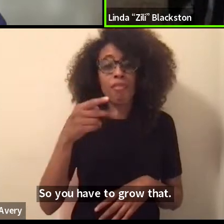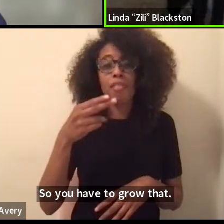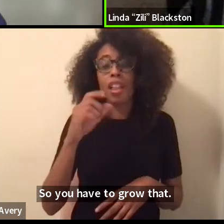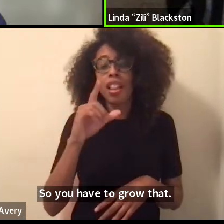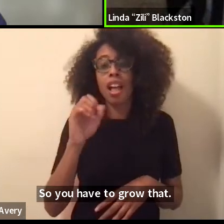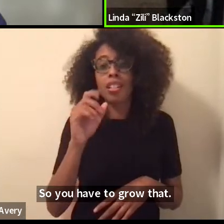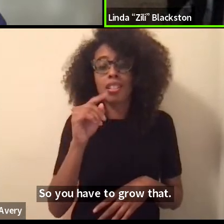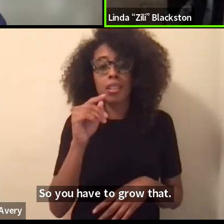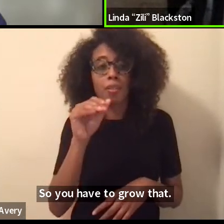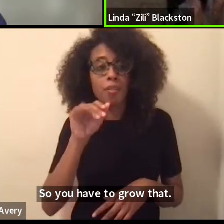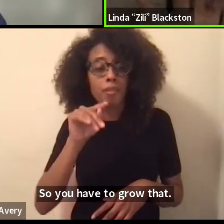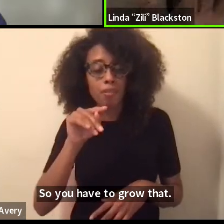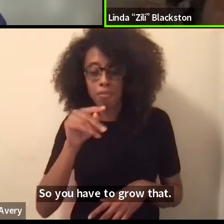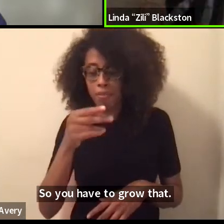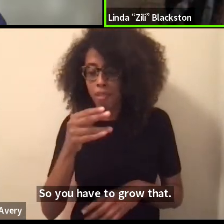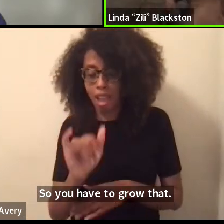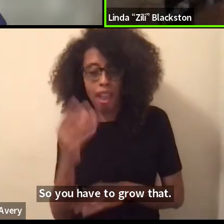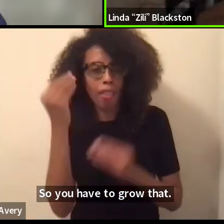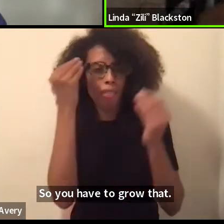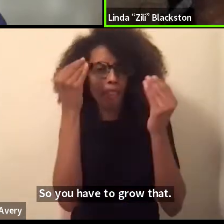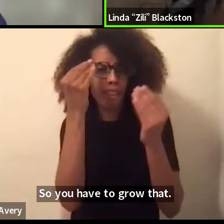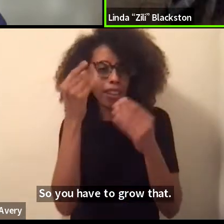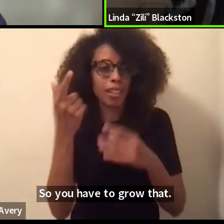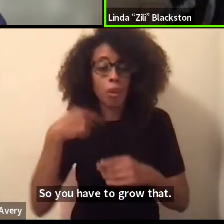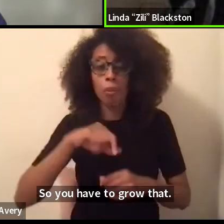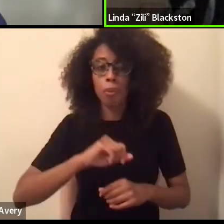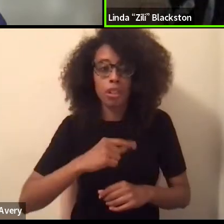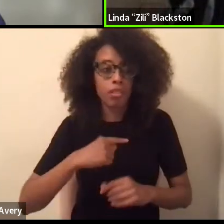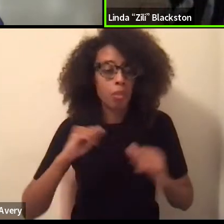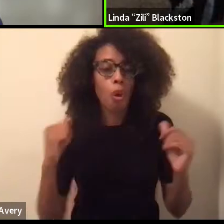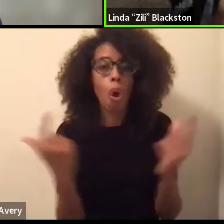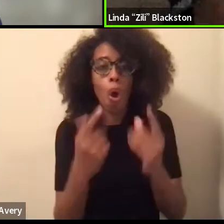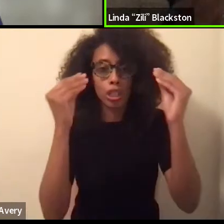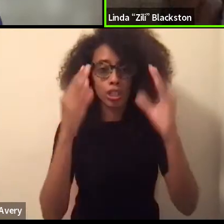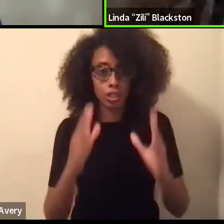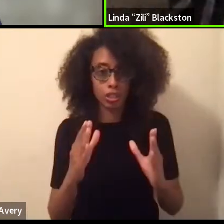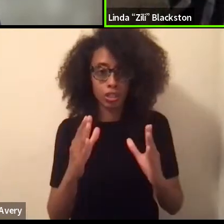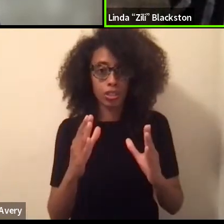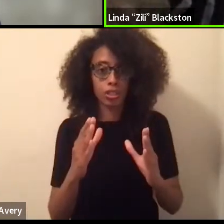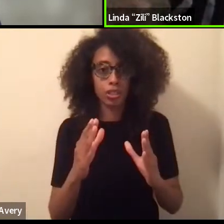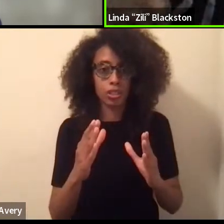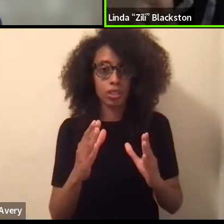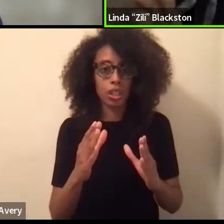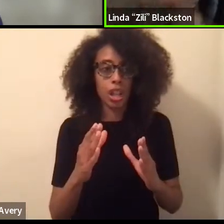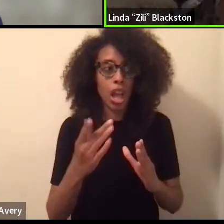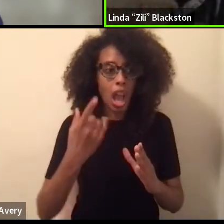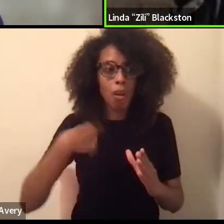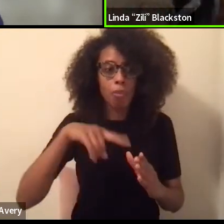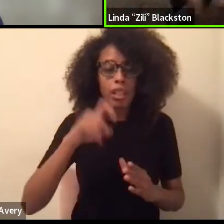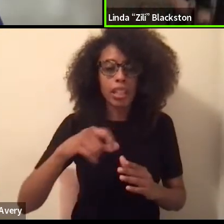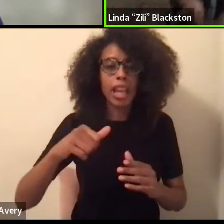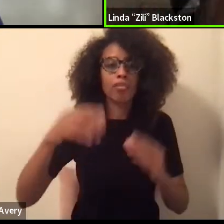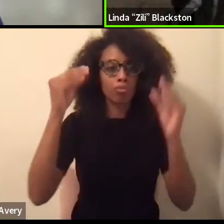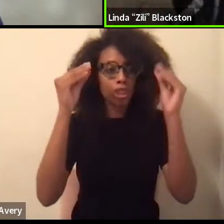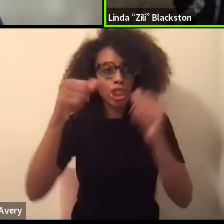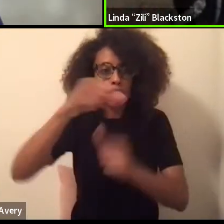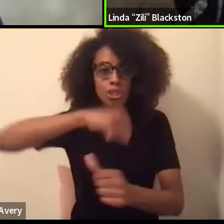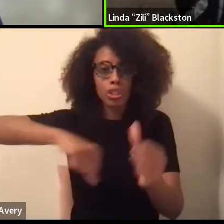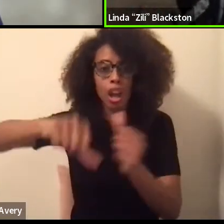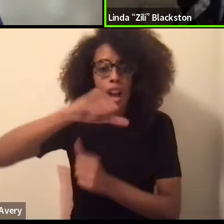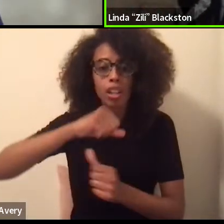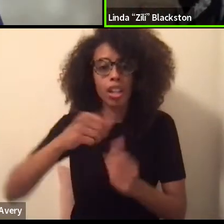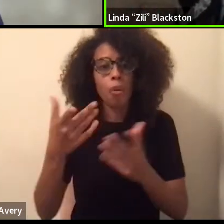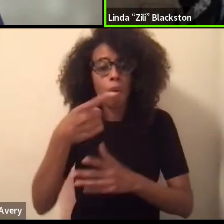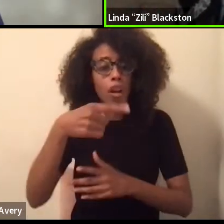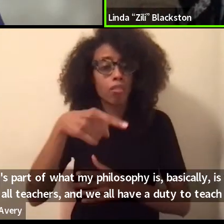all teachers, and we all have a duty to teach each other. And what you've been talking about here today,